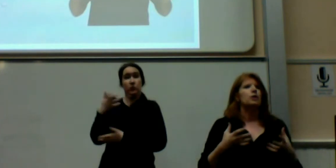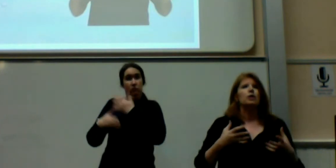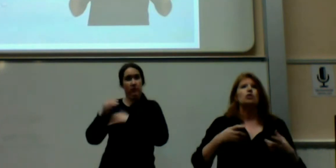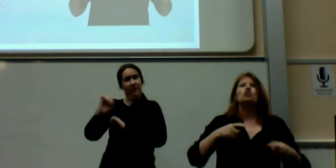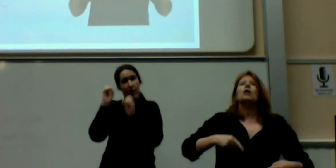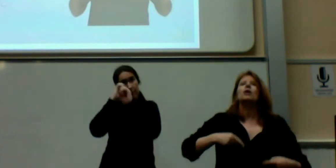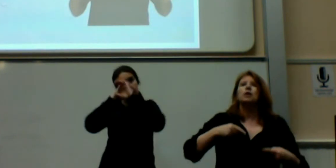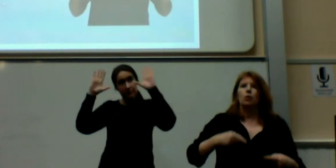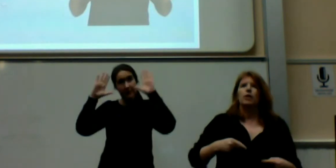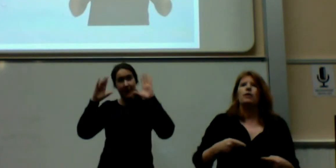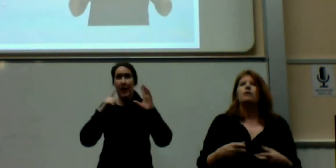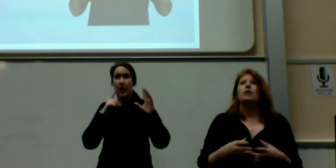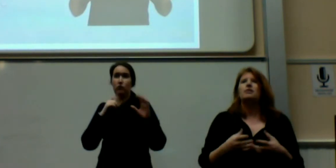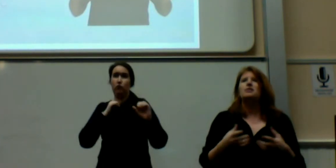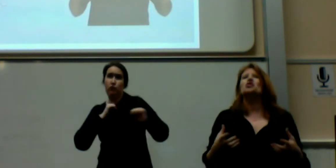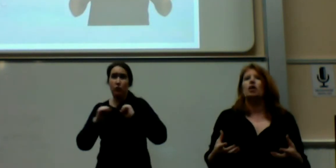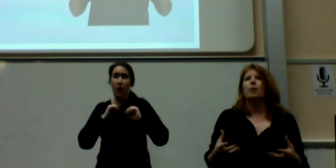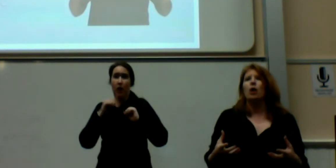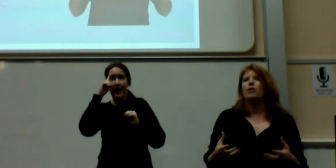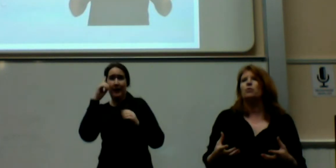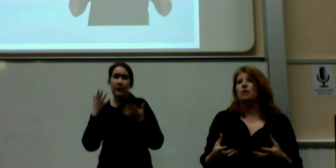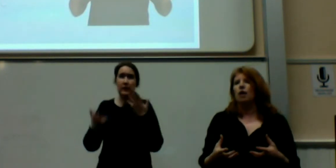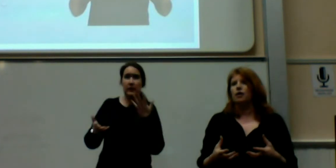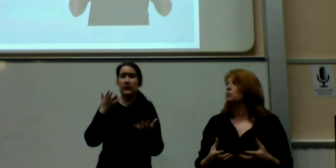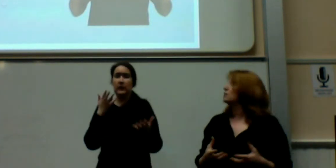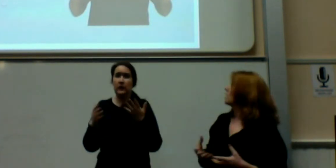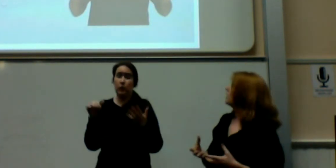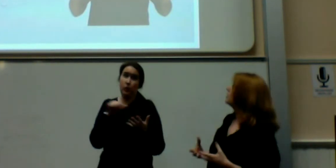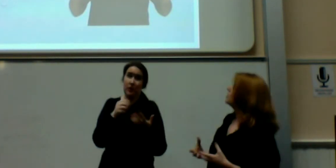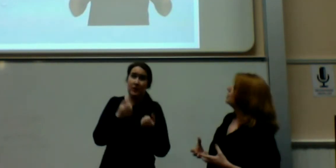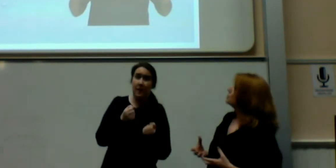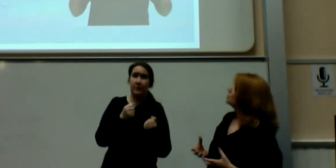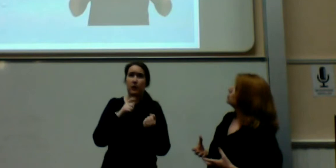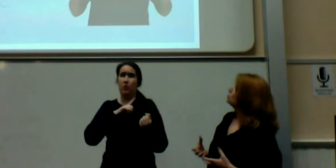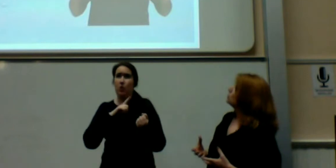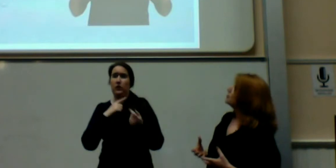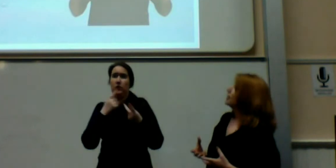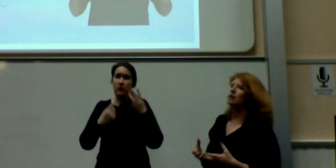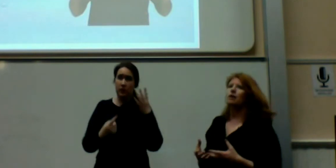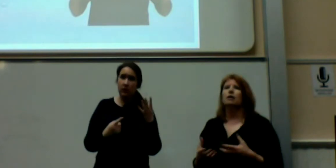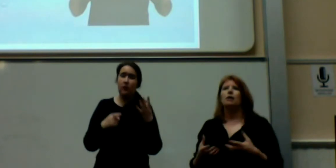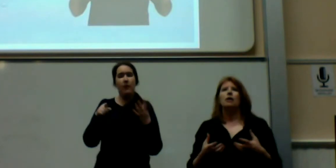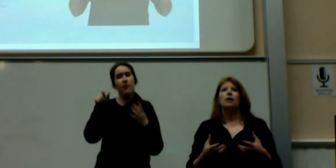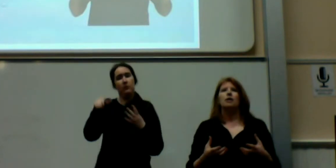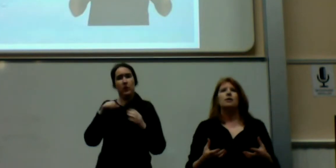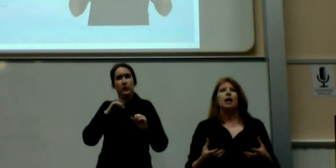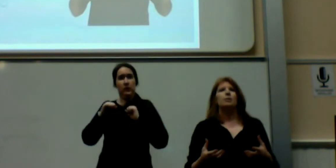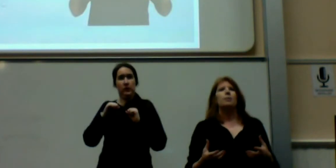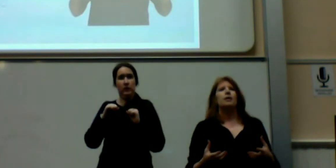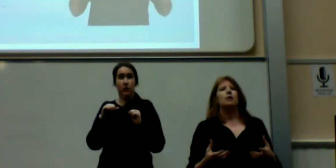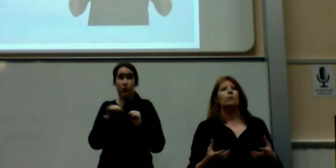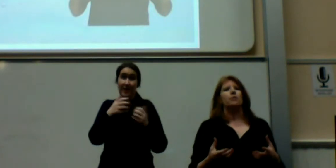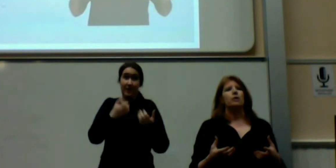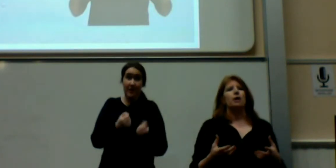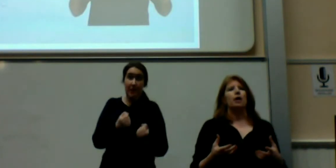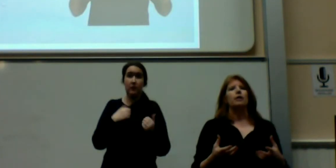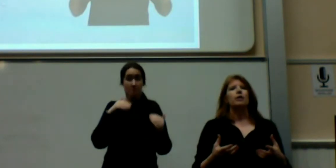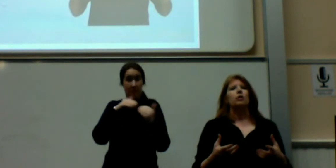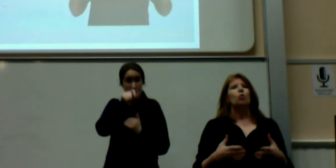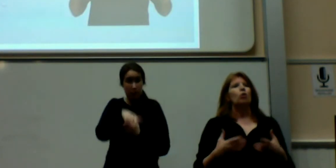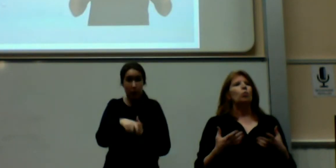was struggling with the decision about whether or not you decide to take an assignment based on whether or